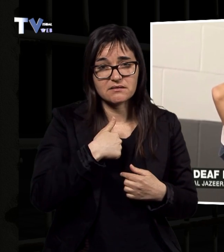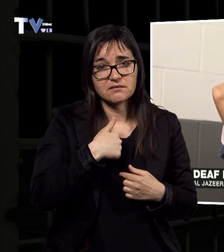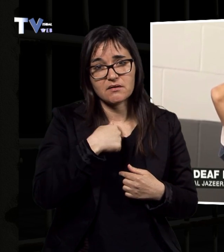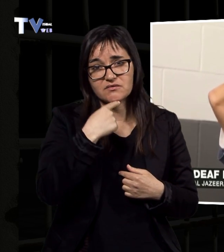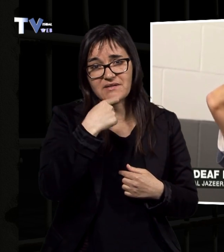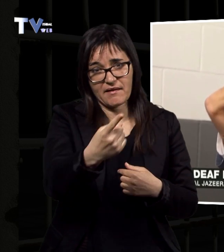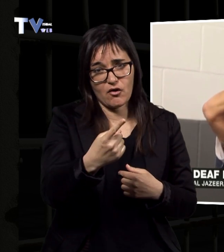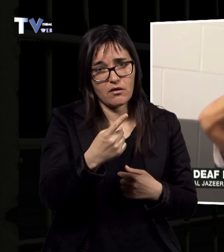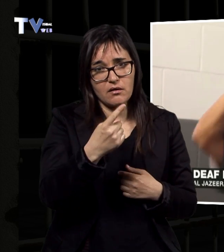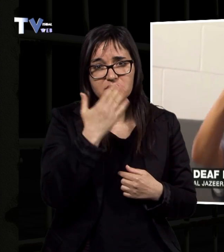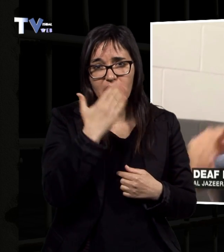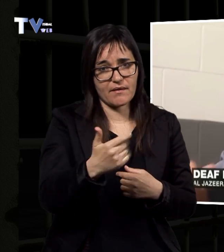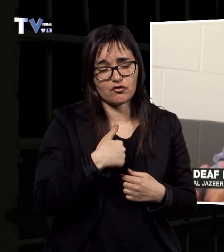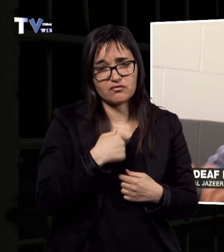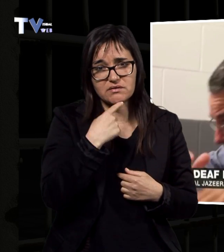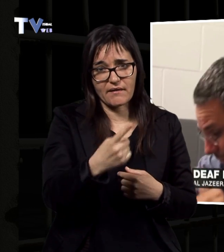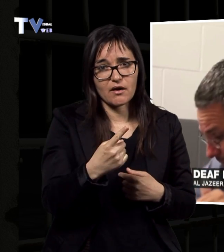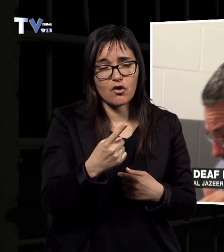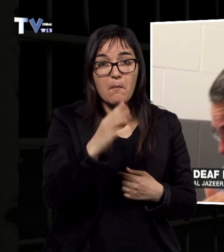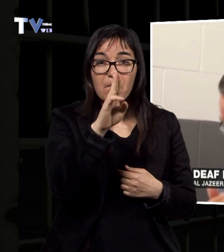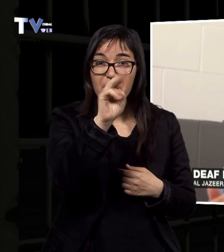Let me tell you,